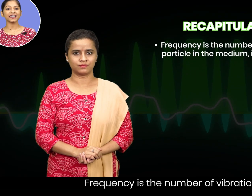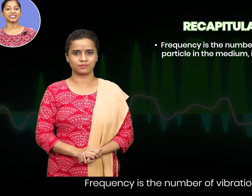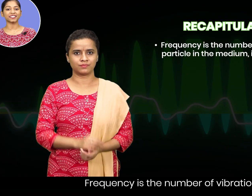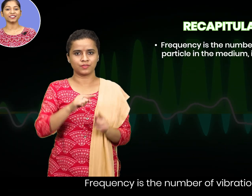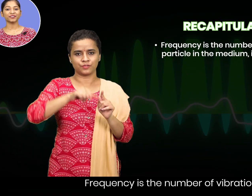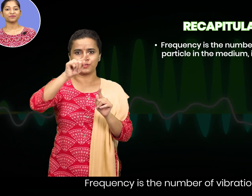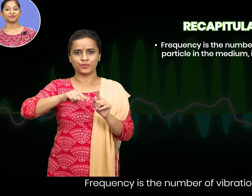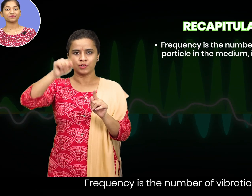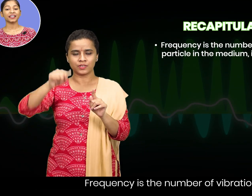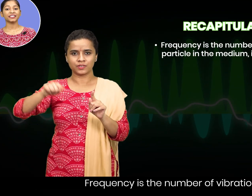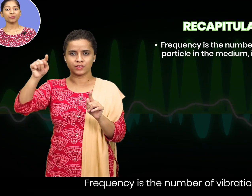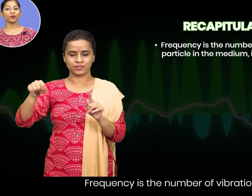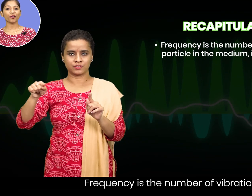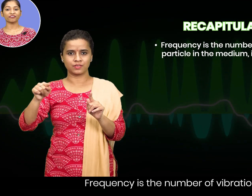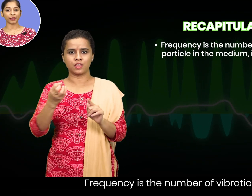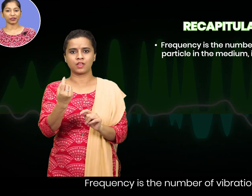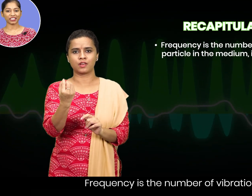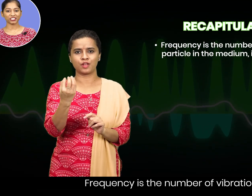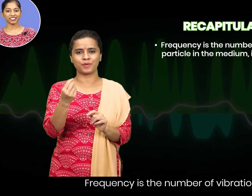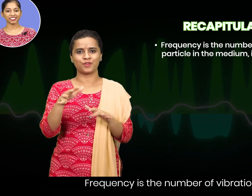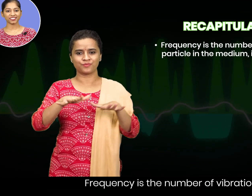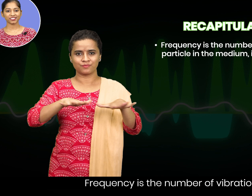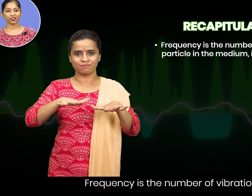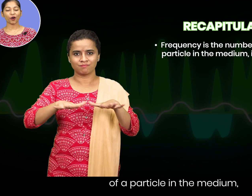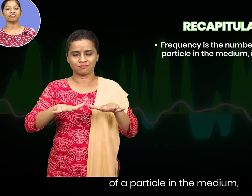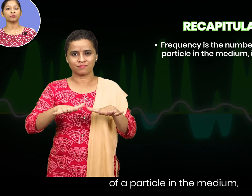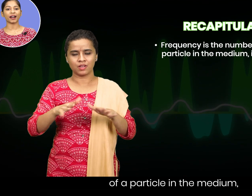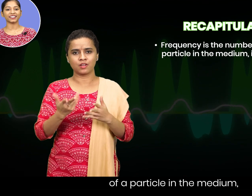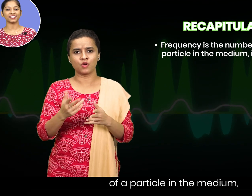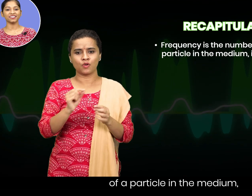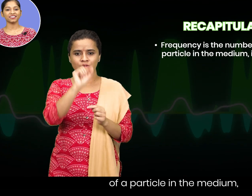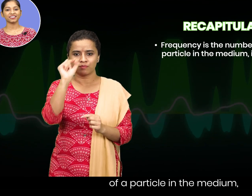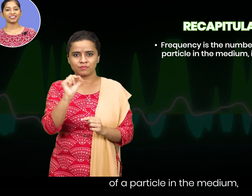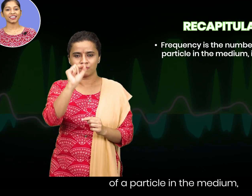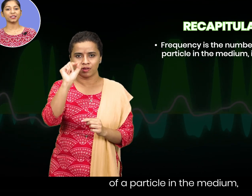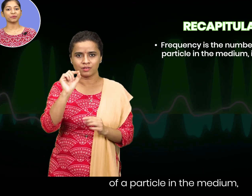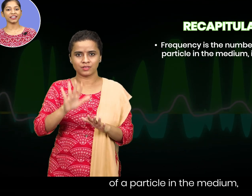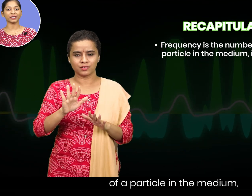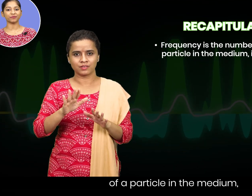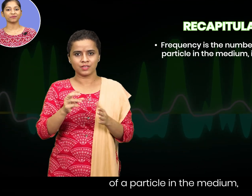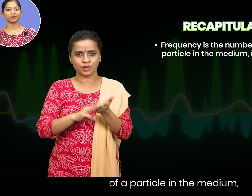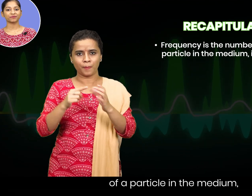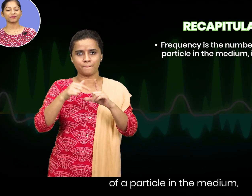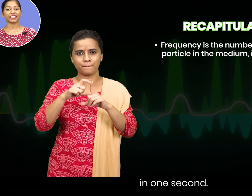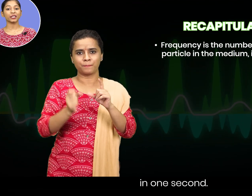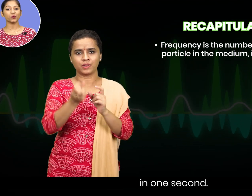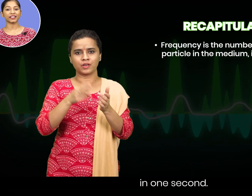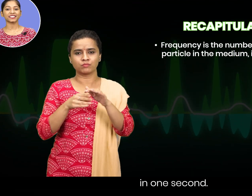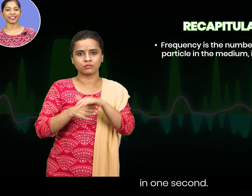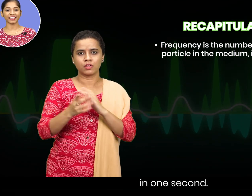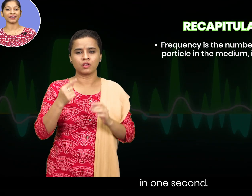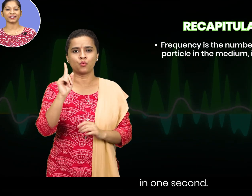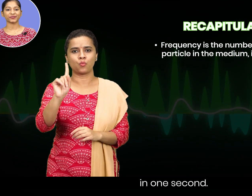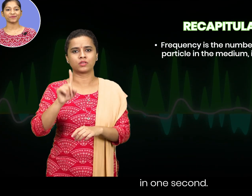Frequency is the number of vibrations of a particle in the medium in